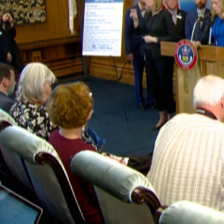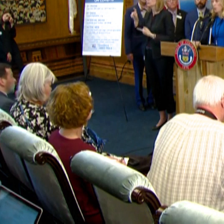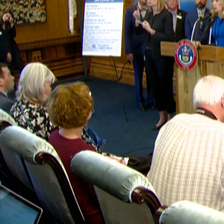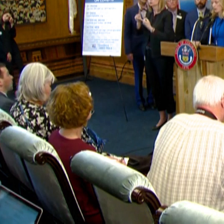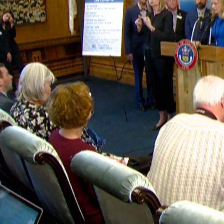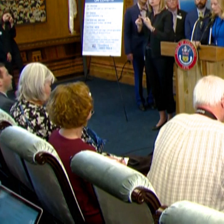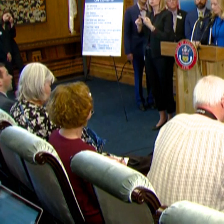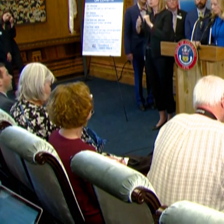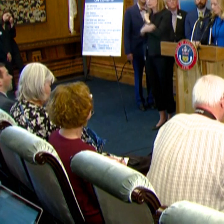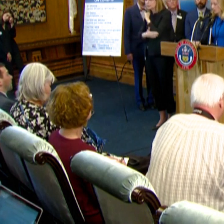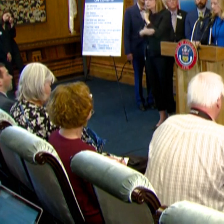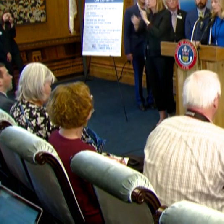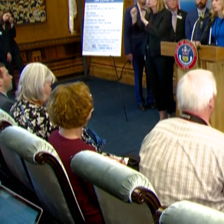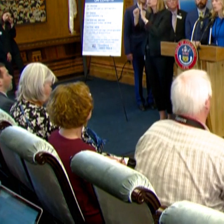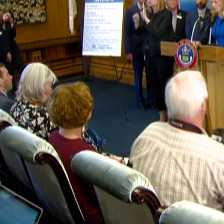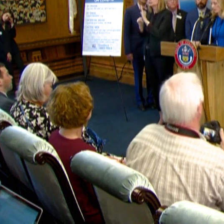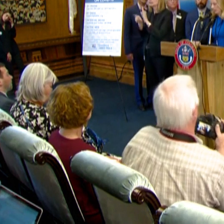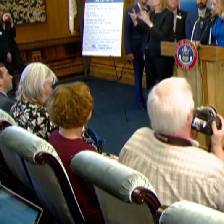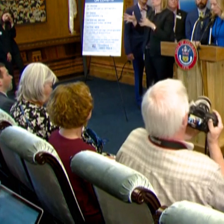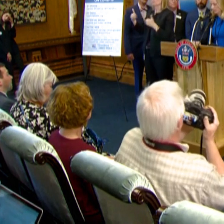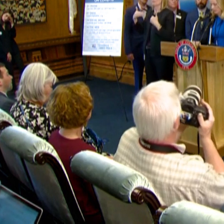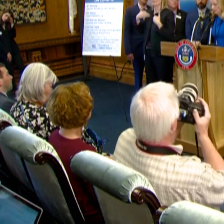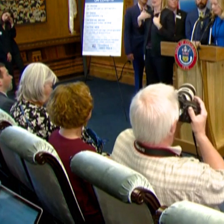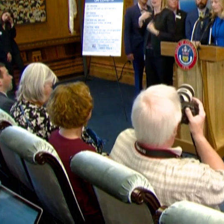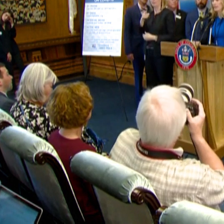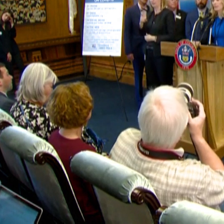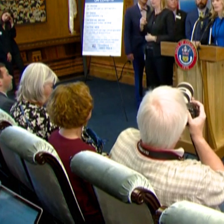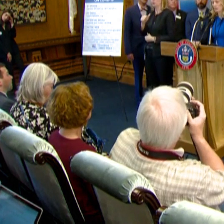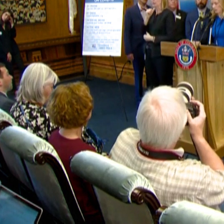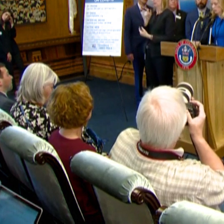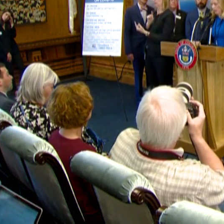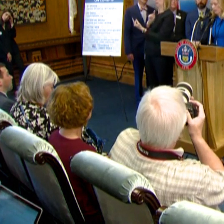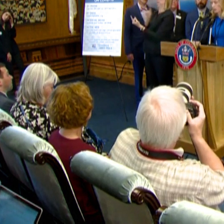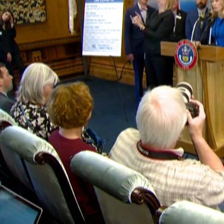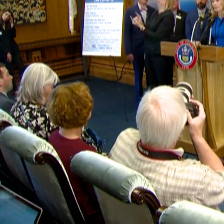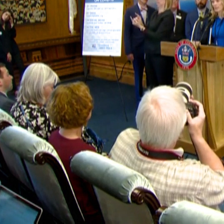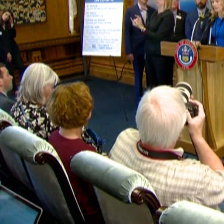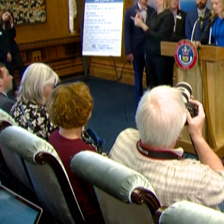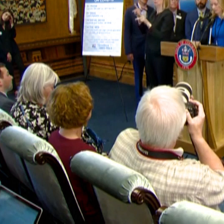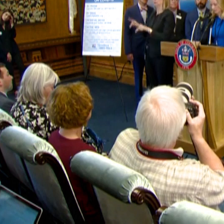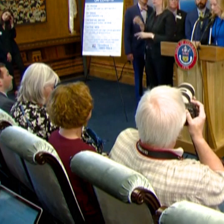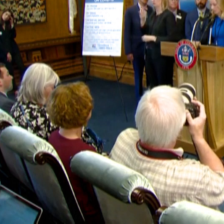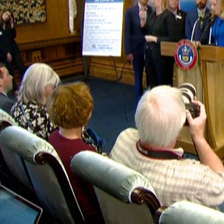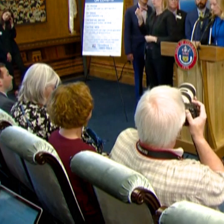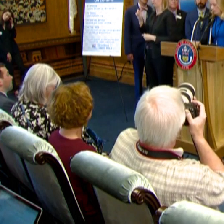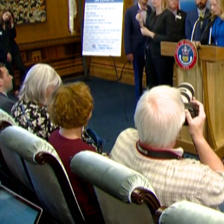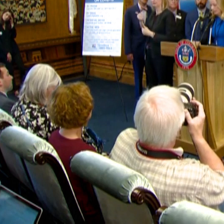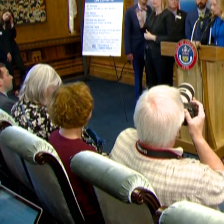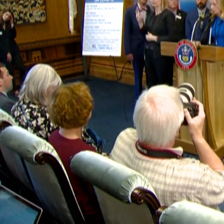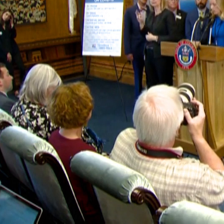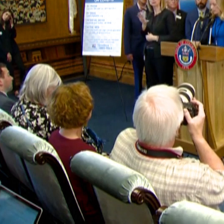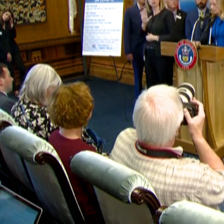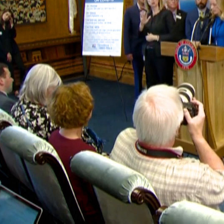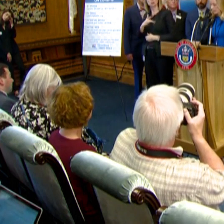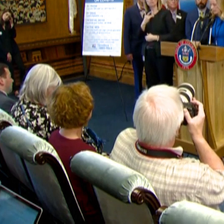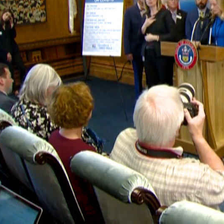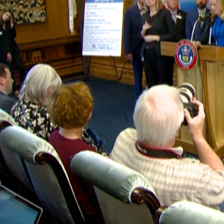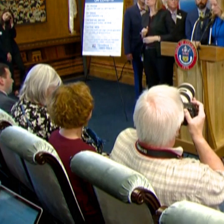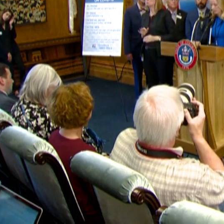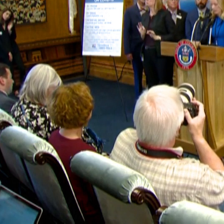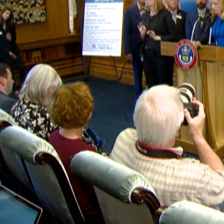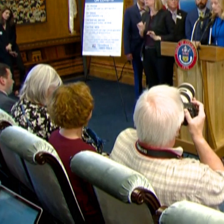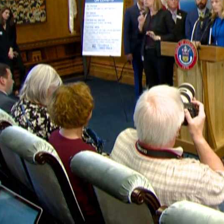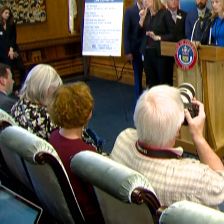recently or were recently exposed to someone with the virus, it is unlikely you have COVID-19. But if you are